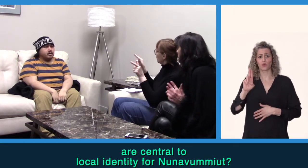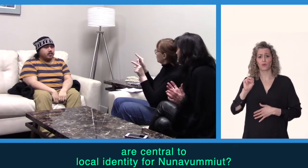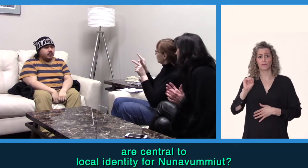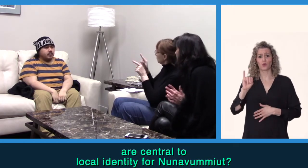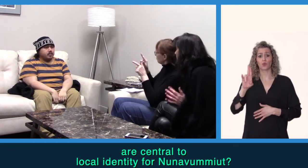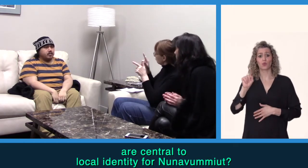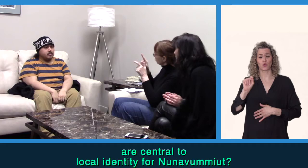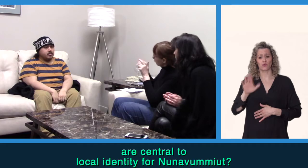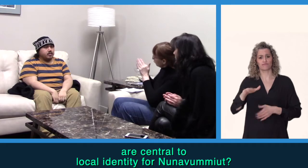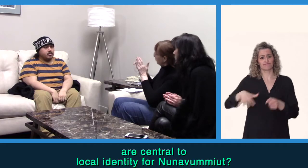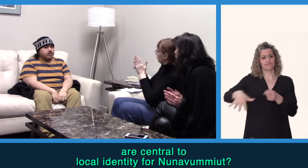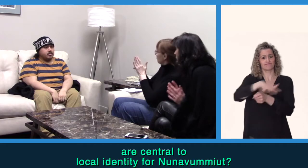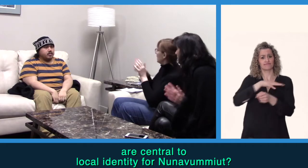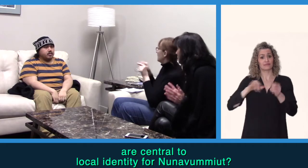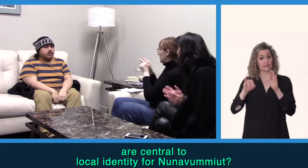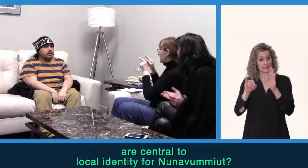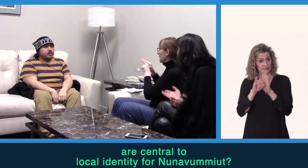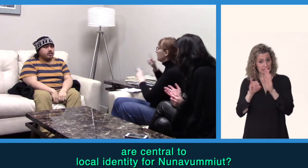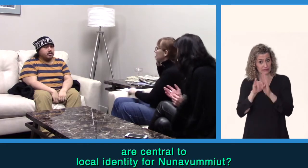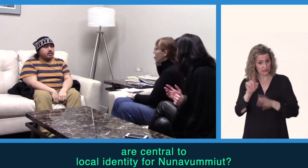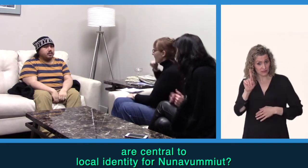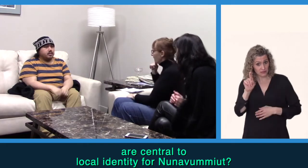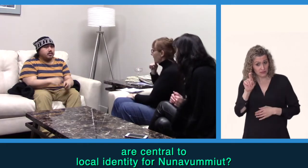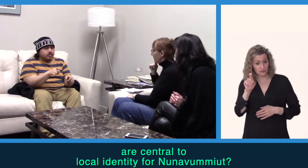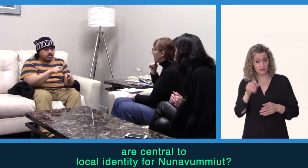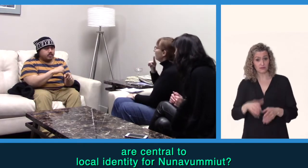the local identity here, the UNGUNGAI.